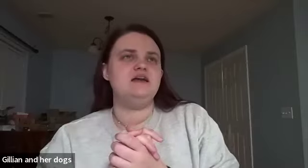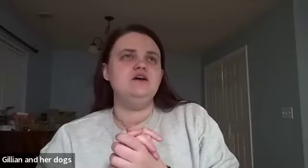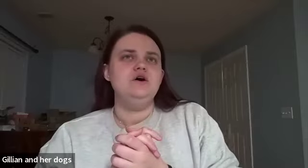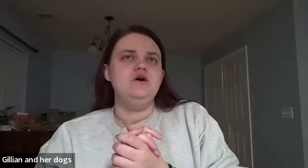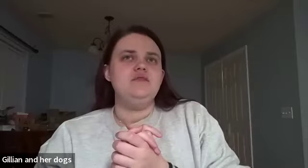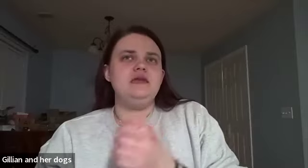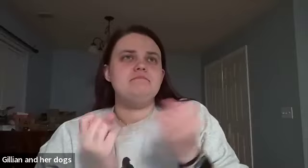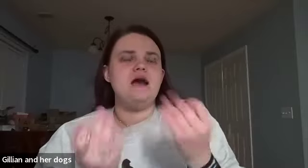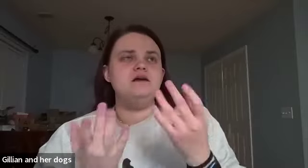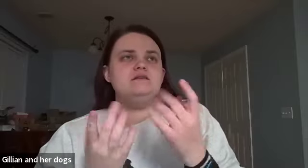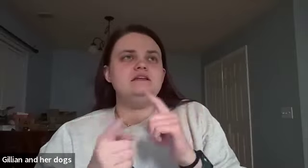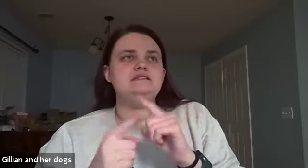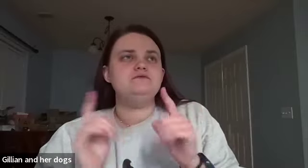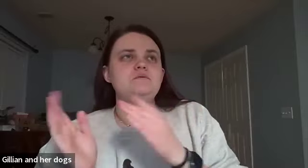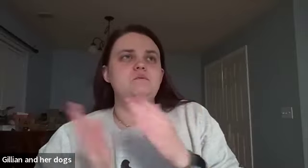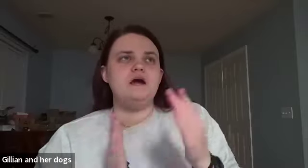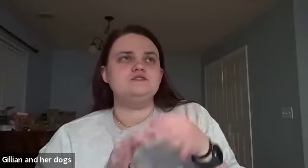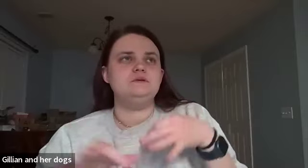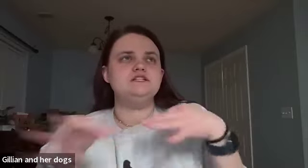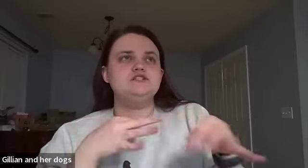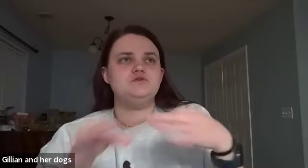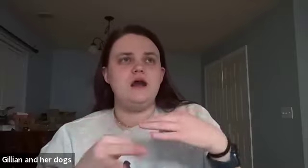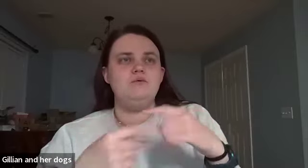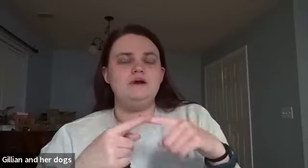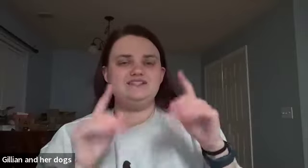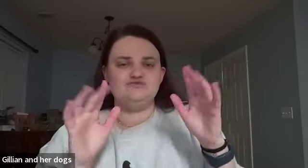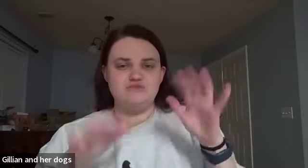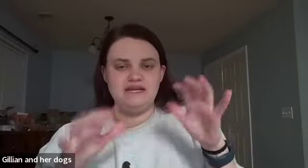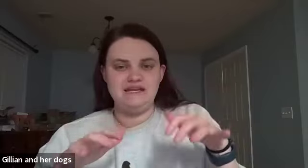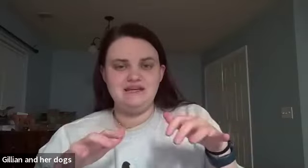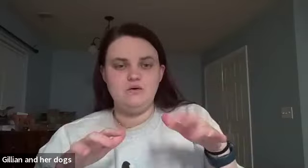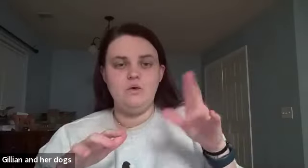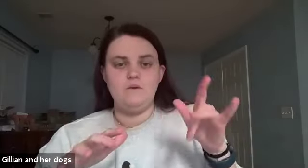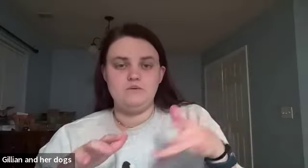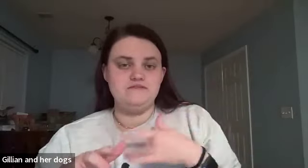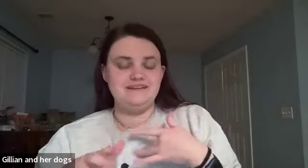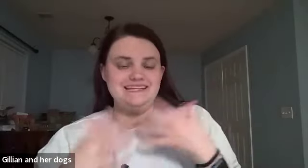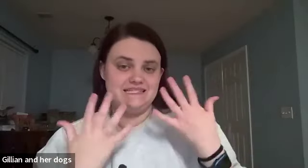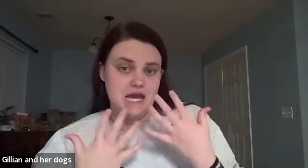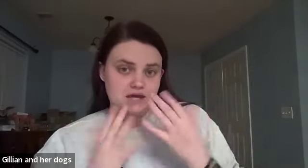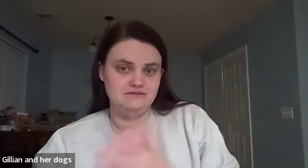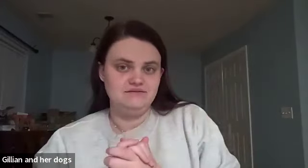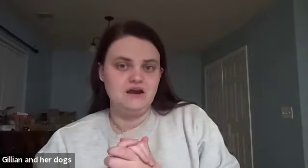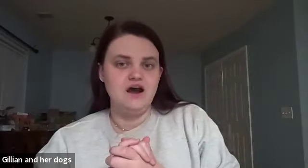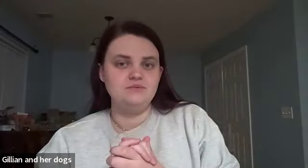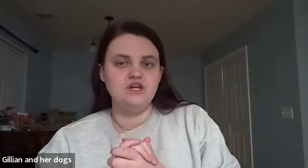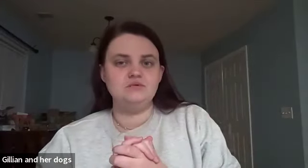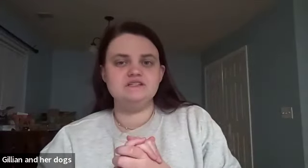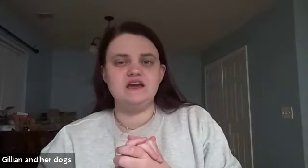like the different ways we describe when it's raining or when we're feeling sad. We'll